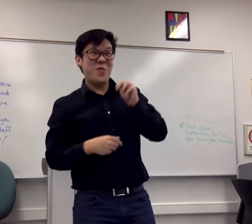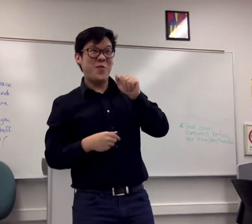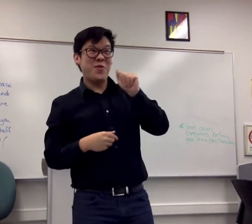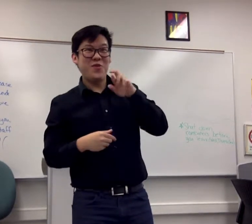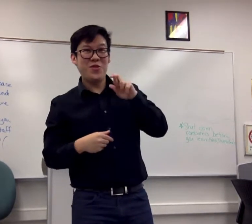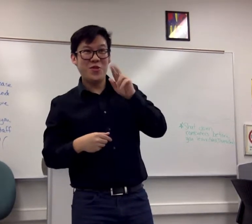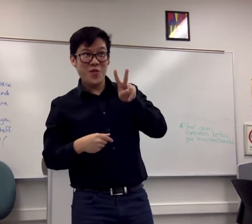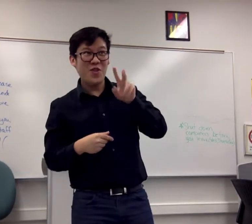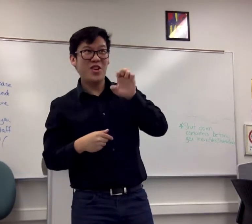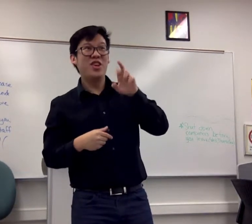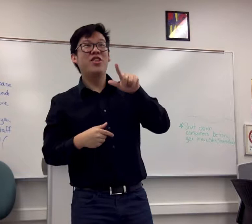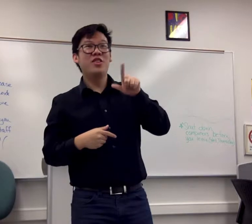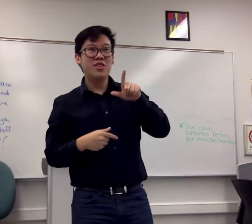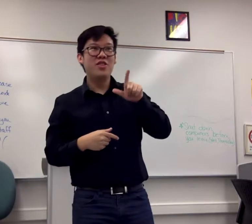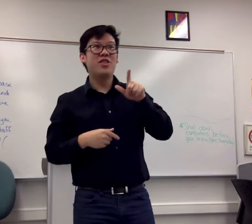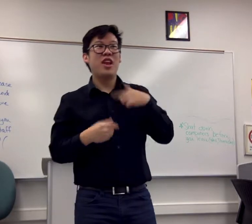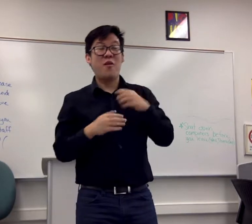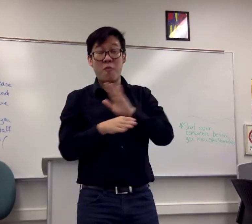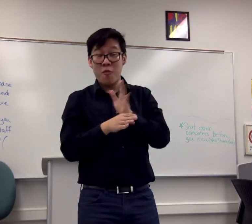promotes a lot of good shows.